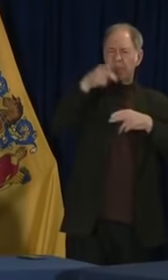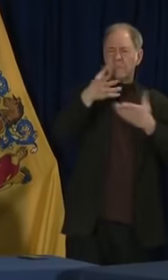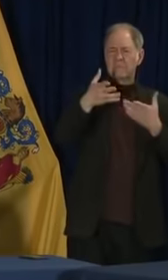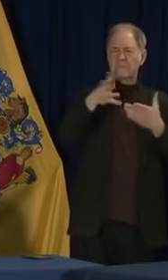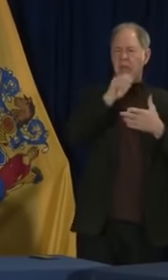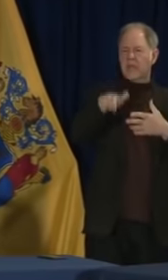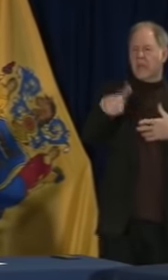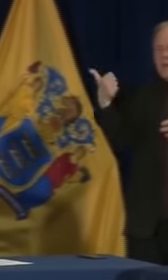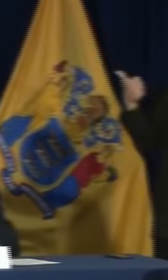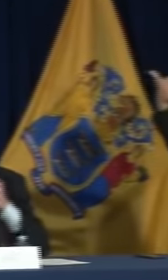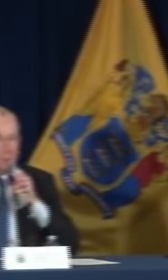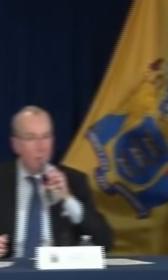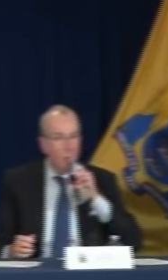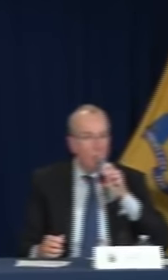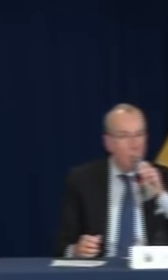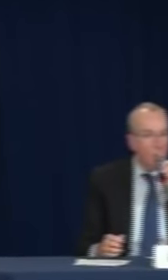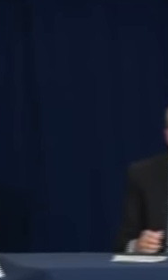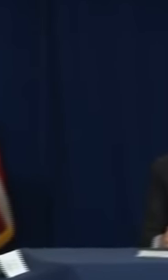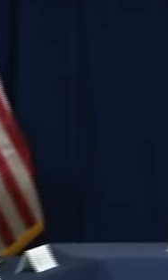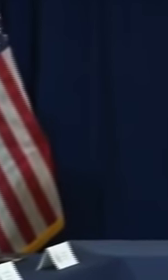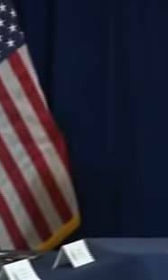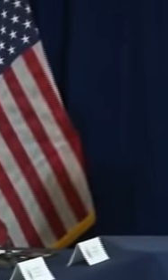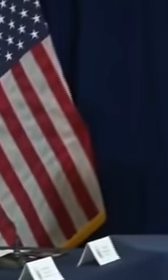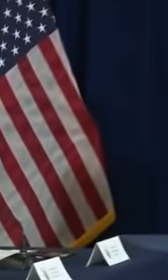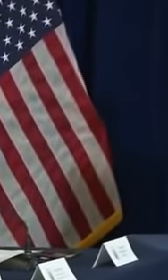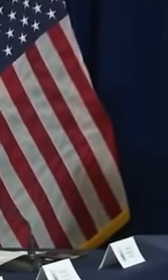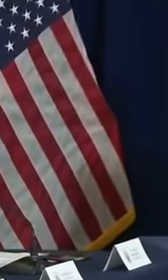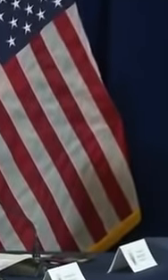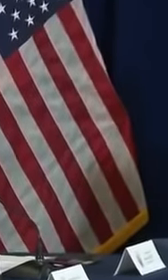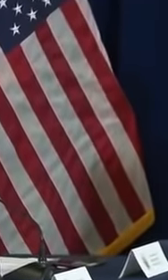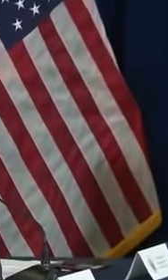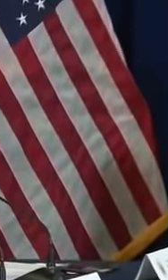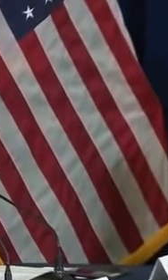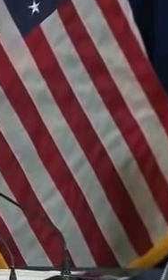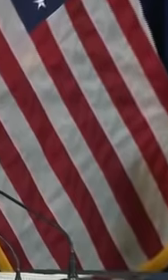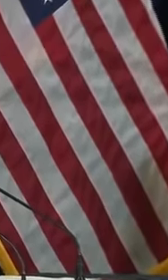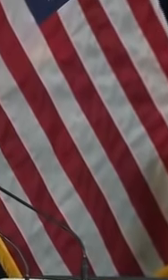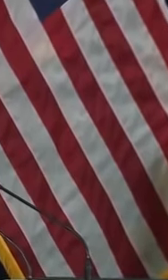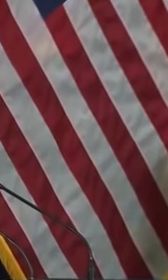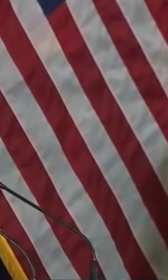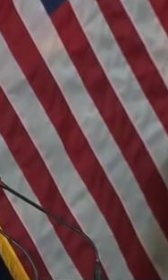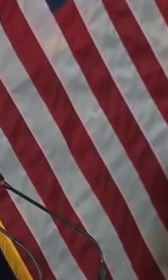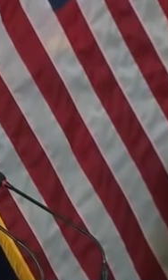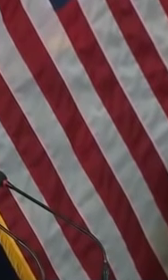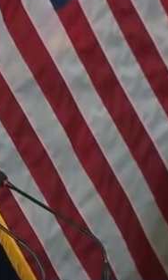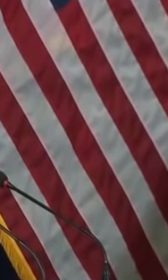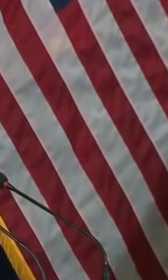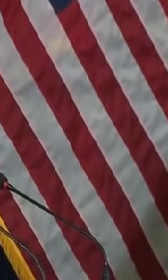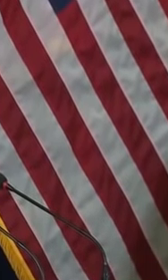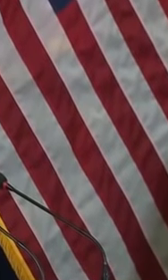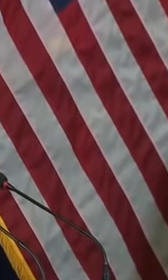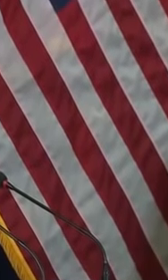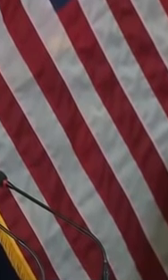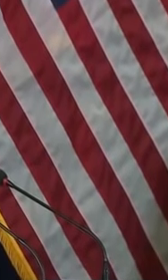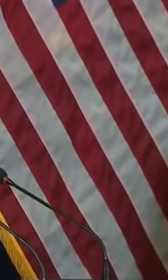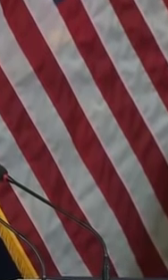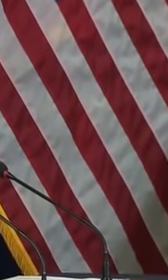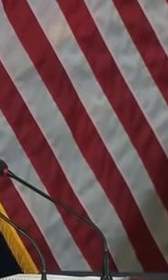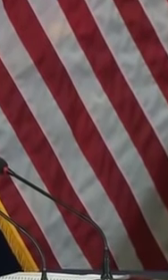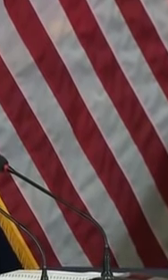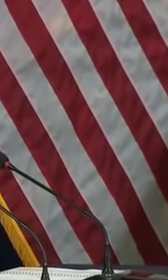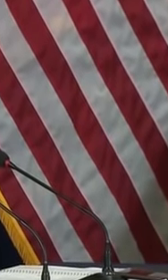hospital, and I guess for the governor, what are you going to ramp this up to? Actually, a mandatory curfew if you find